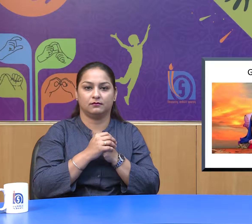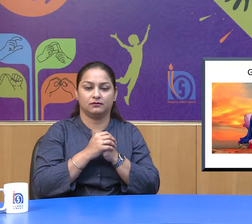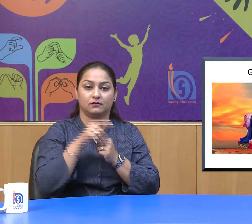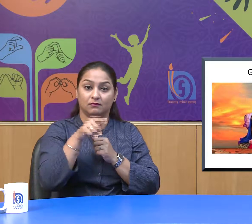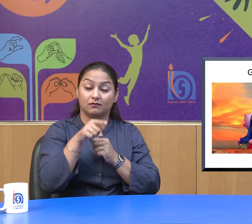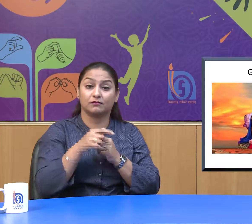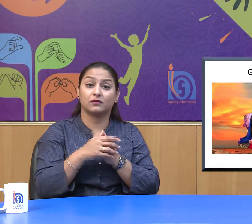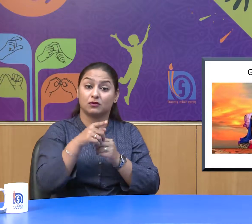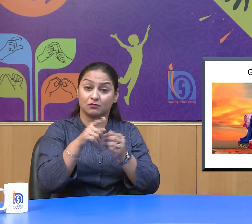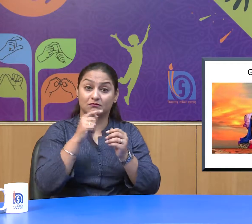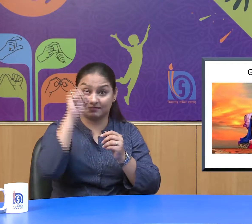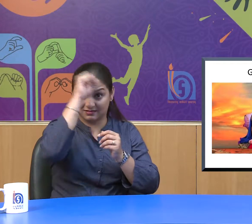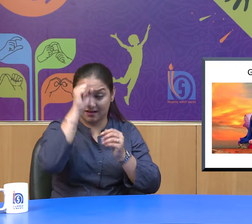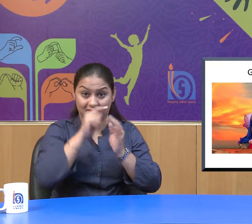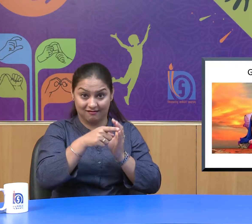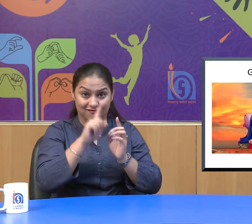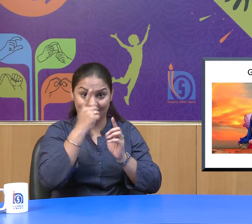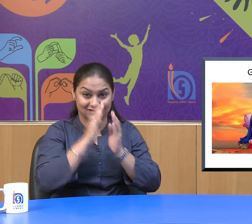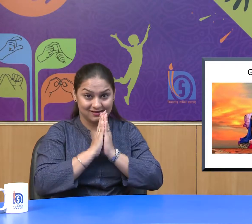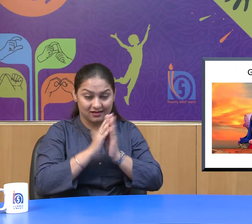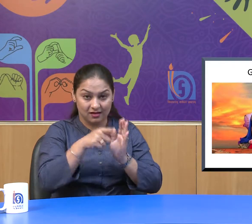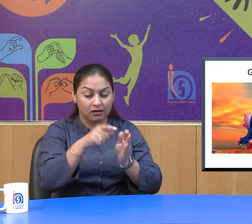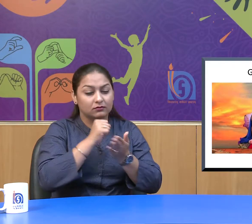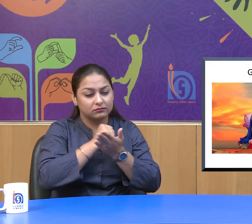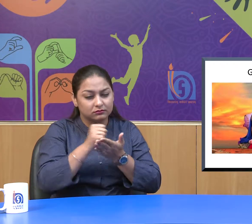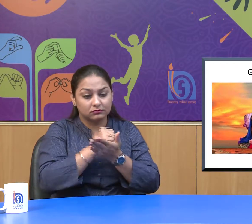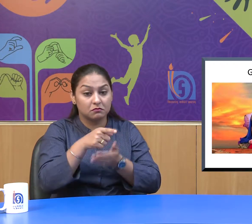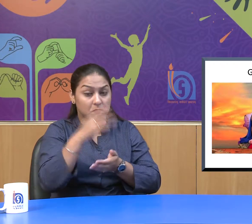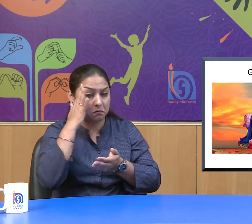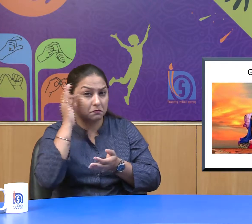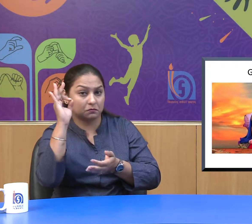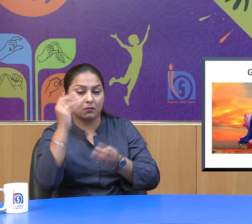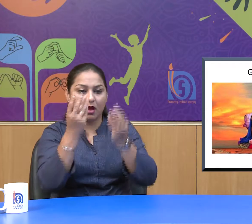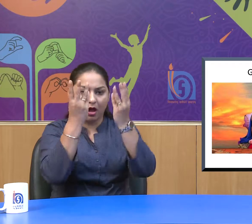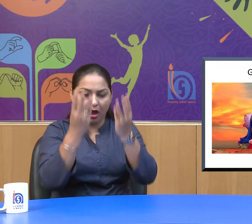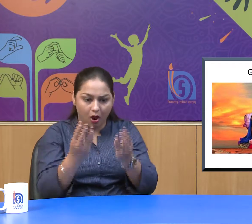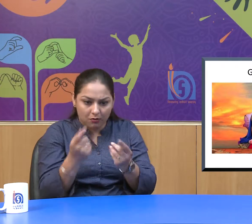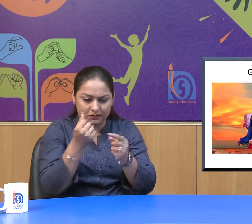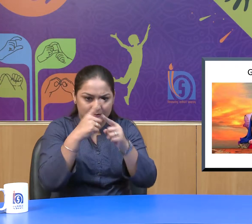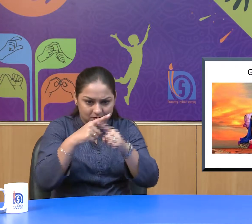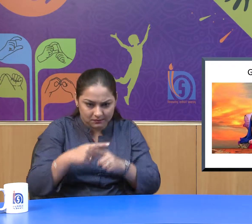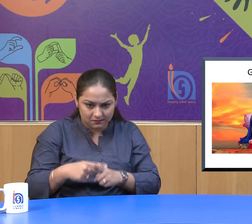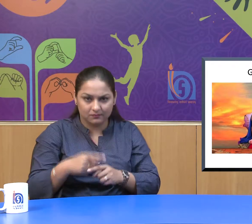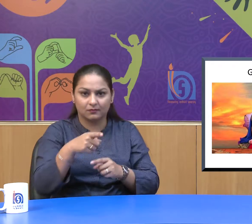Though Guru Nanak was trained in accountancy, he preferred the company